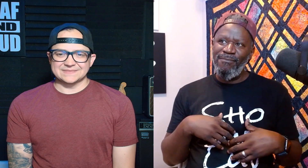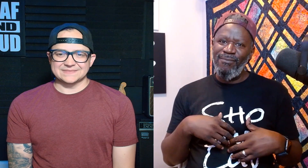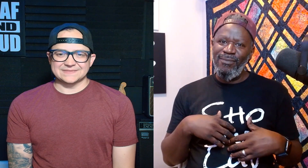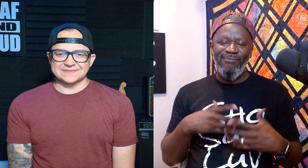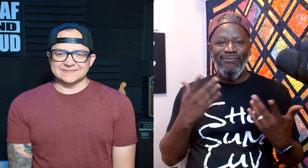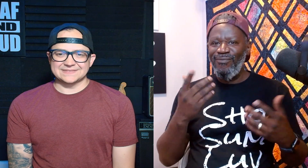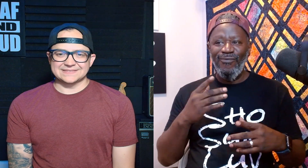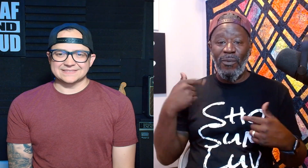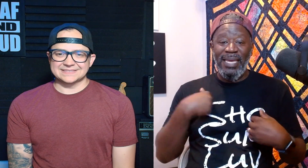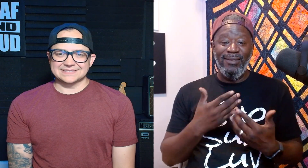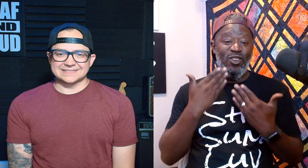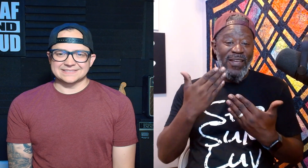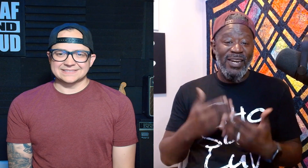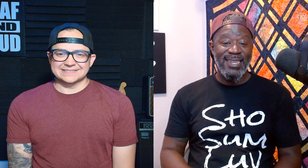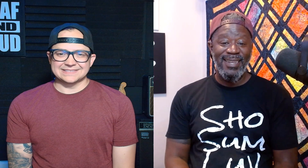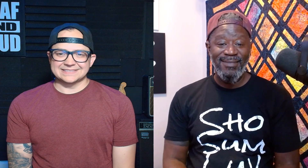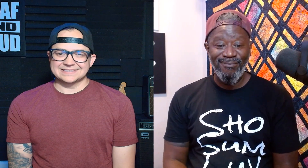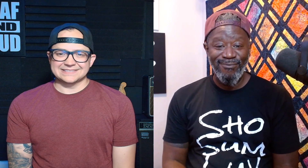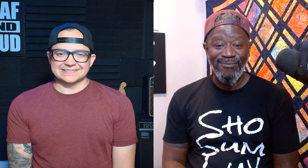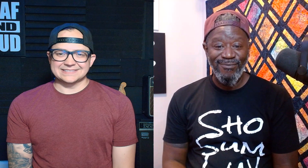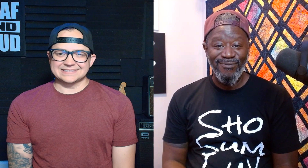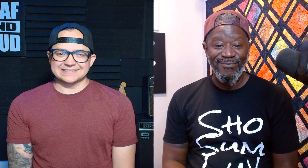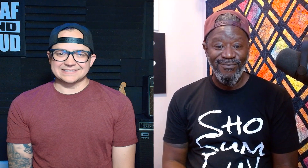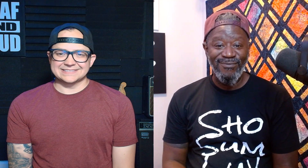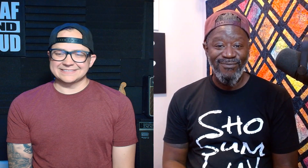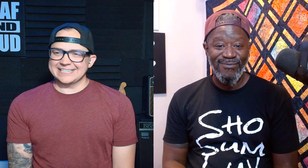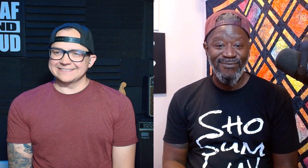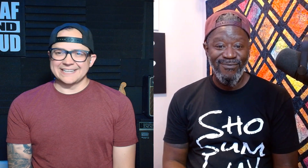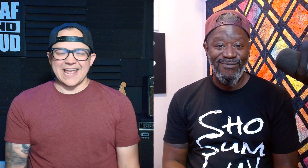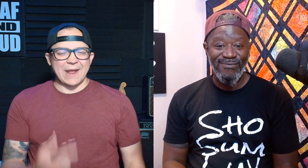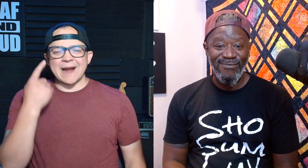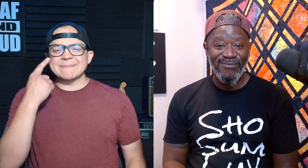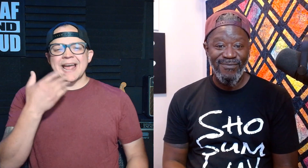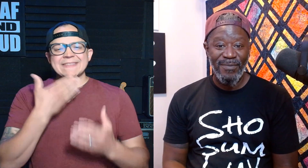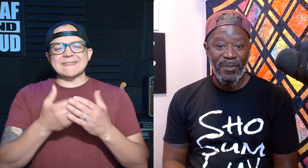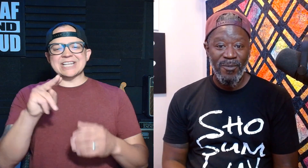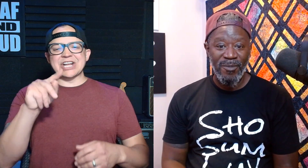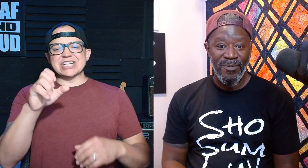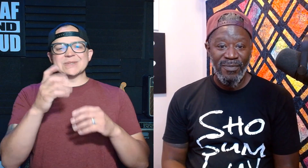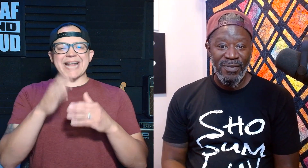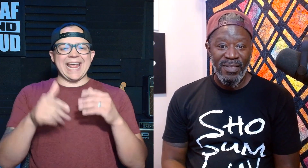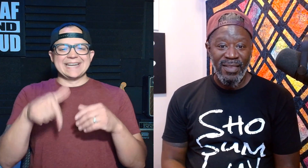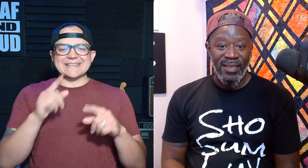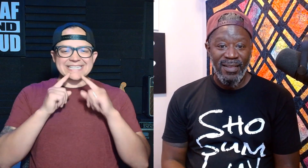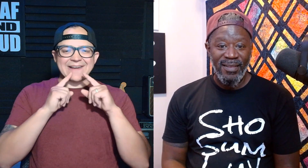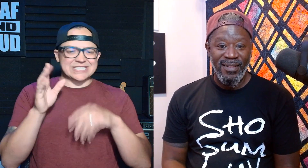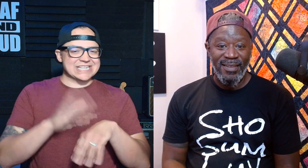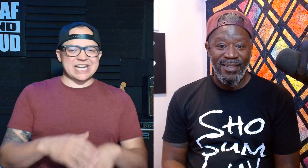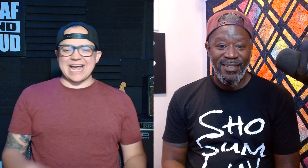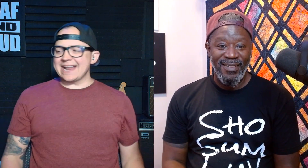like, for me, it's gratefulness. Yeah. Right. I think that's a good note to end